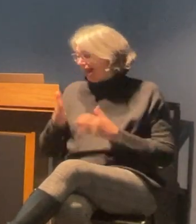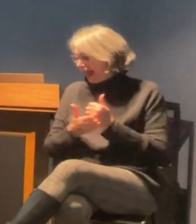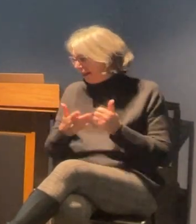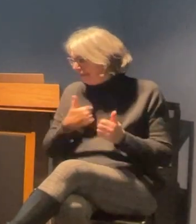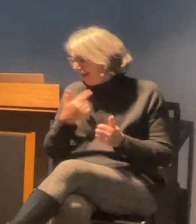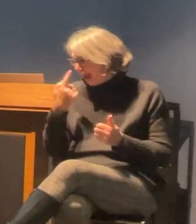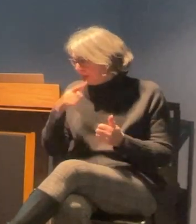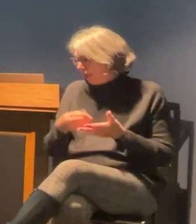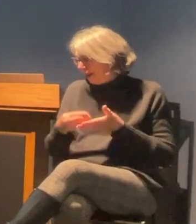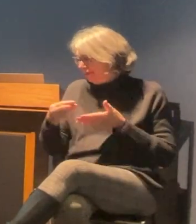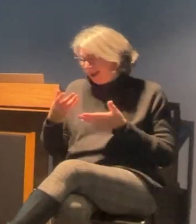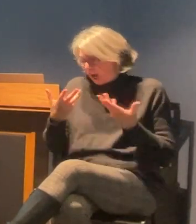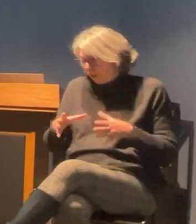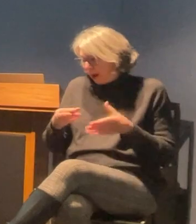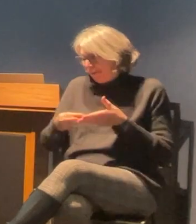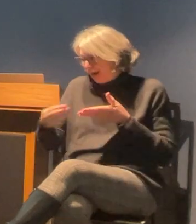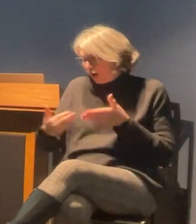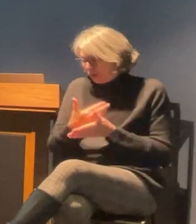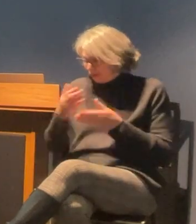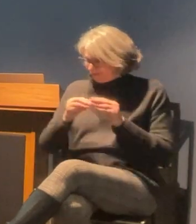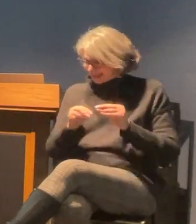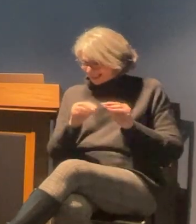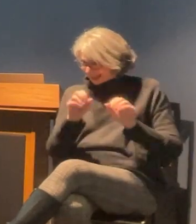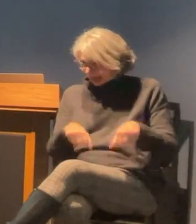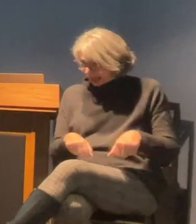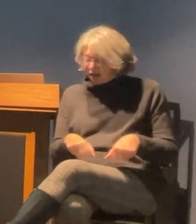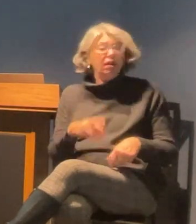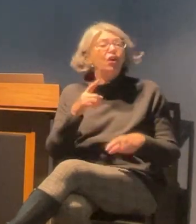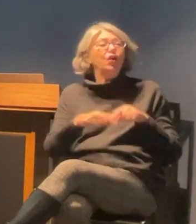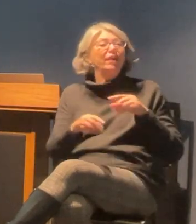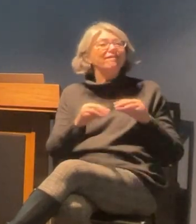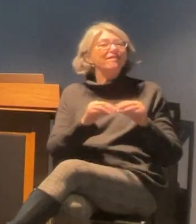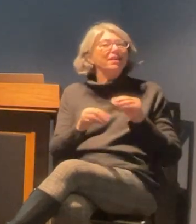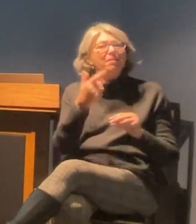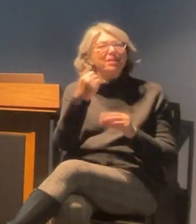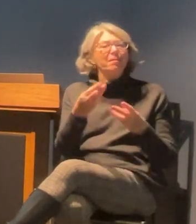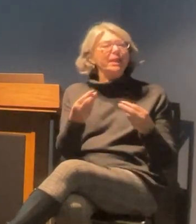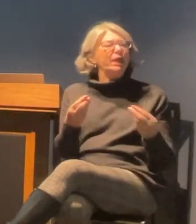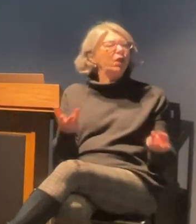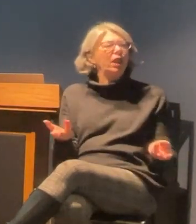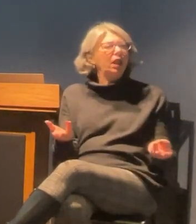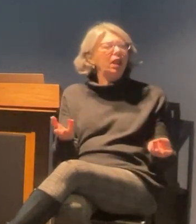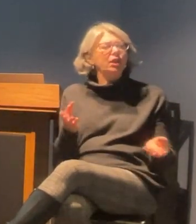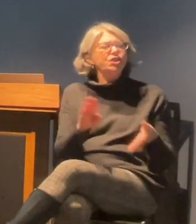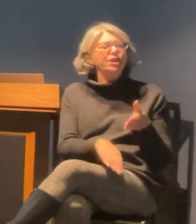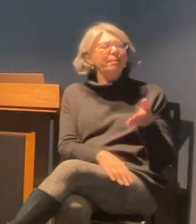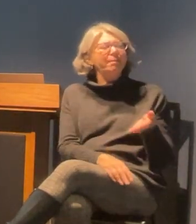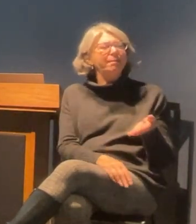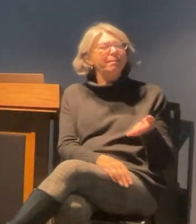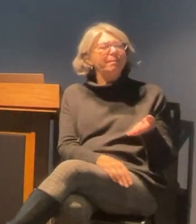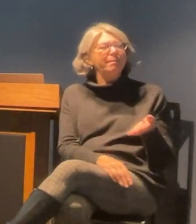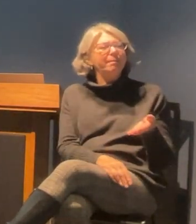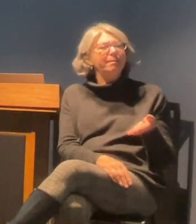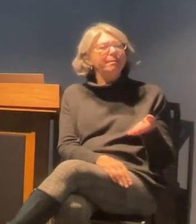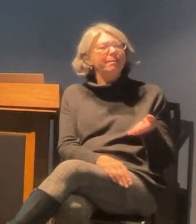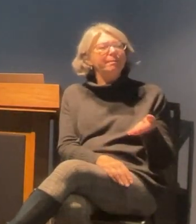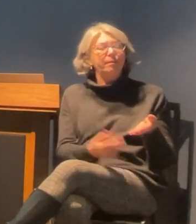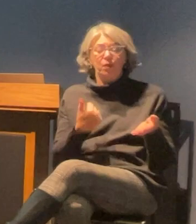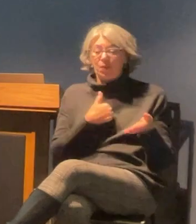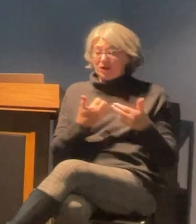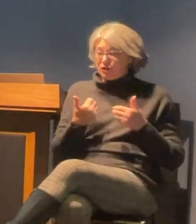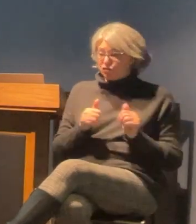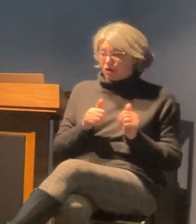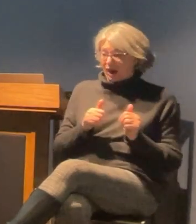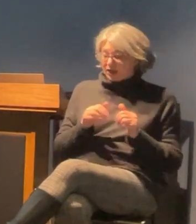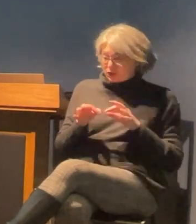me. I don't want to buy new. Just can you fix it? And we couldn't fix it because the material was so cheap that we tried to